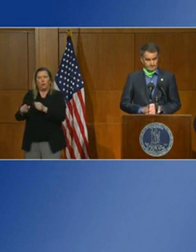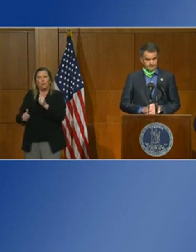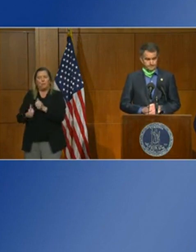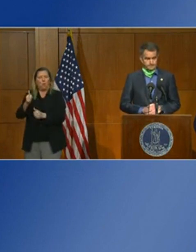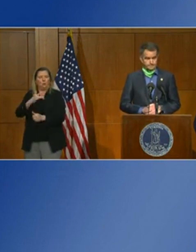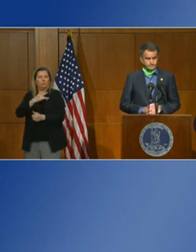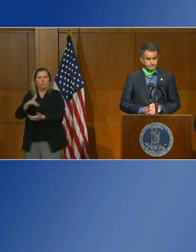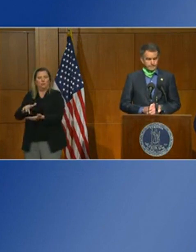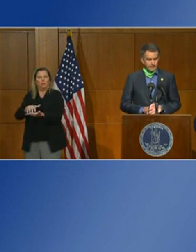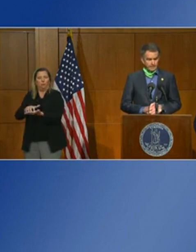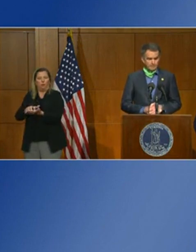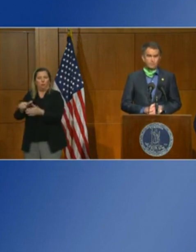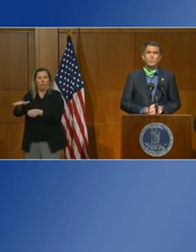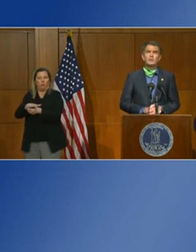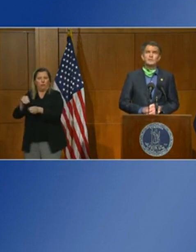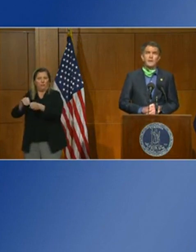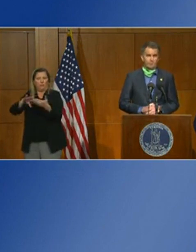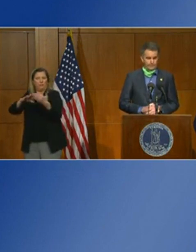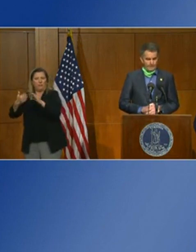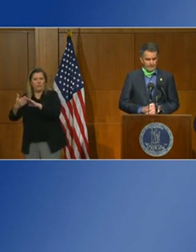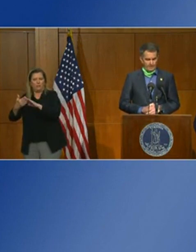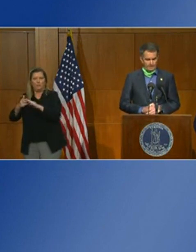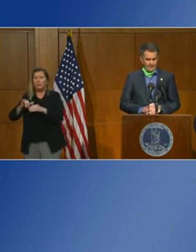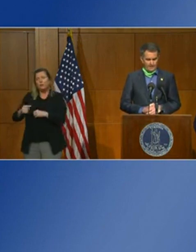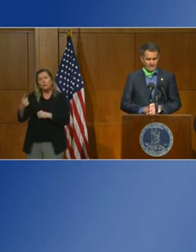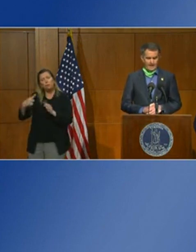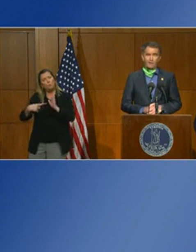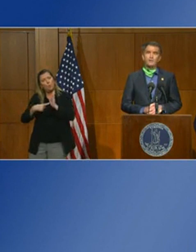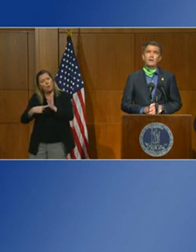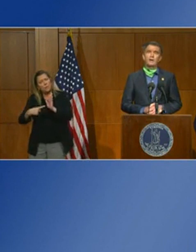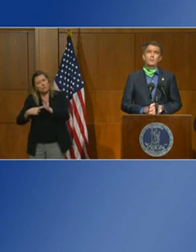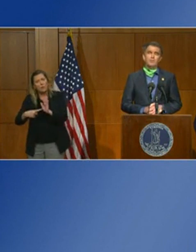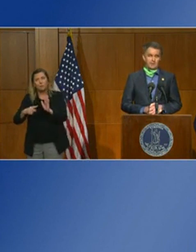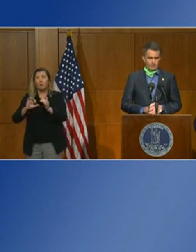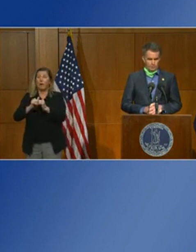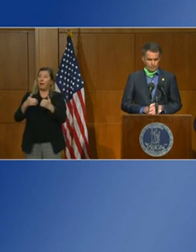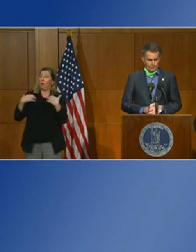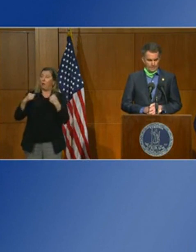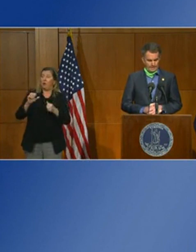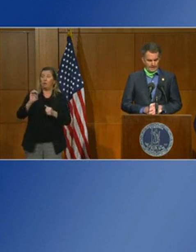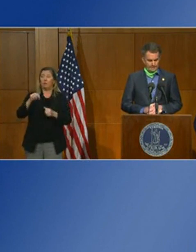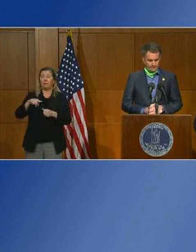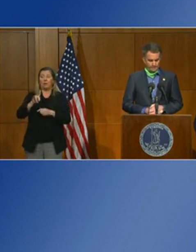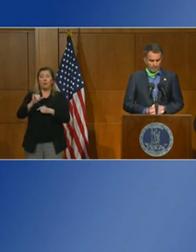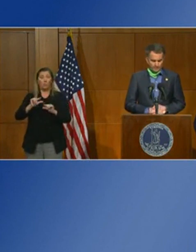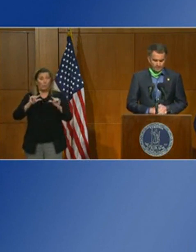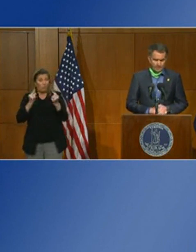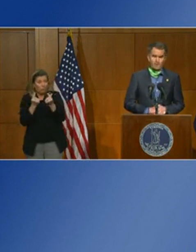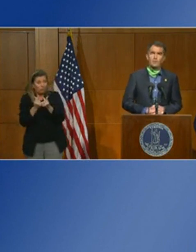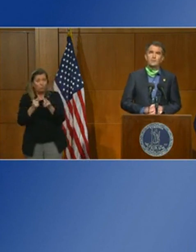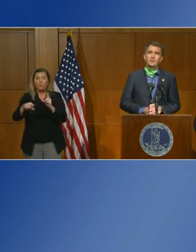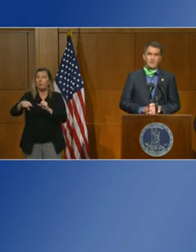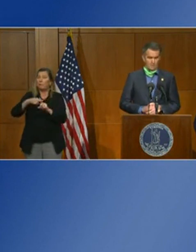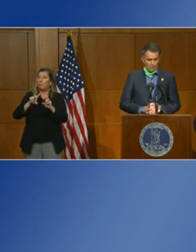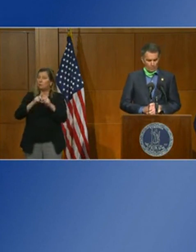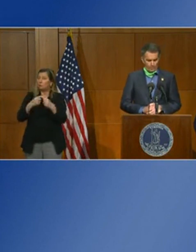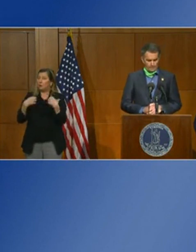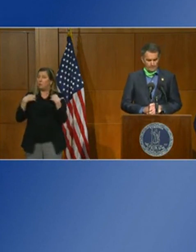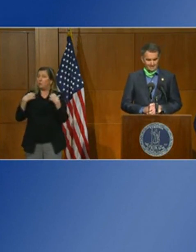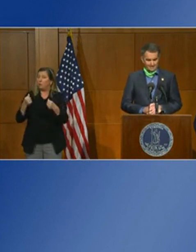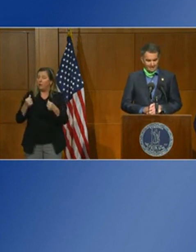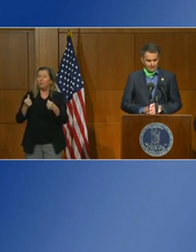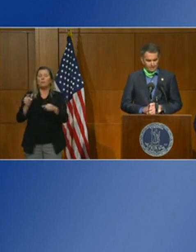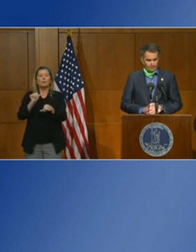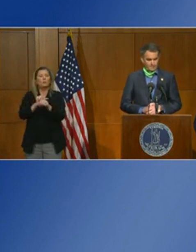city. This is one example of how the Health Equity Group and the Department of Health are